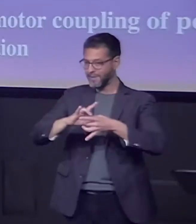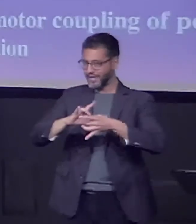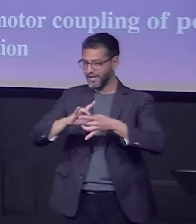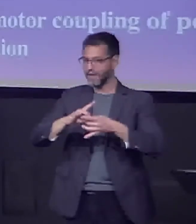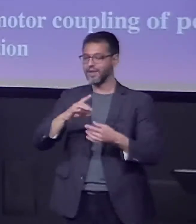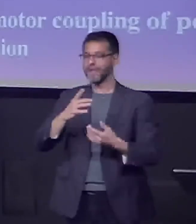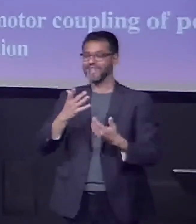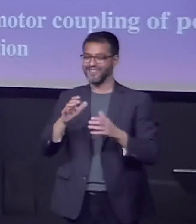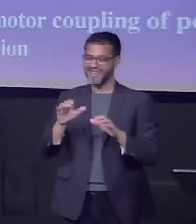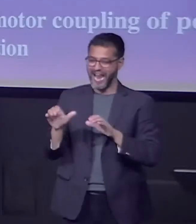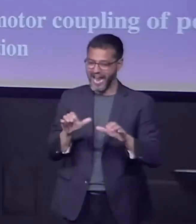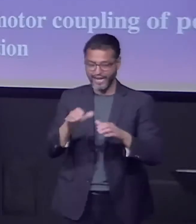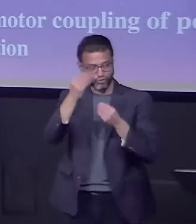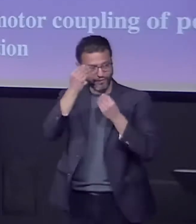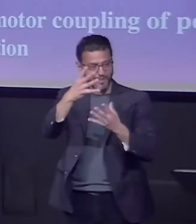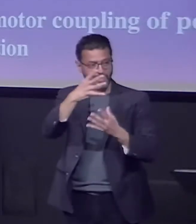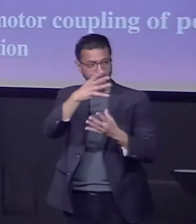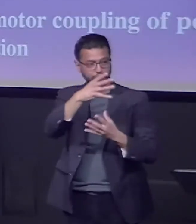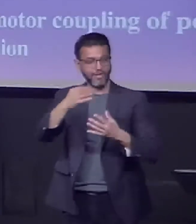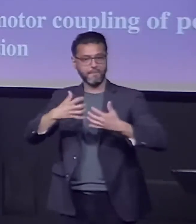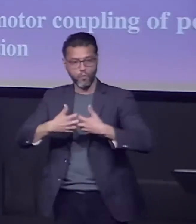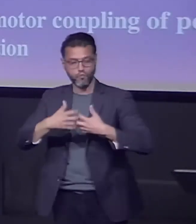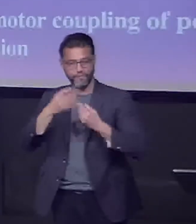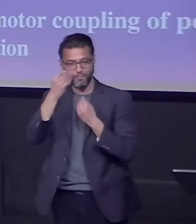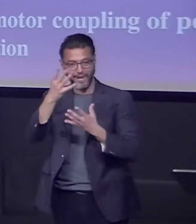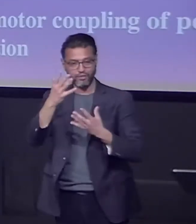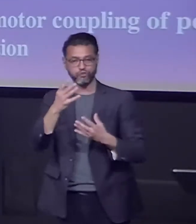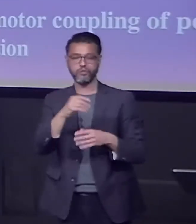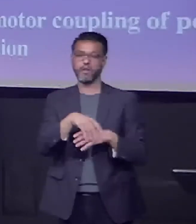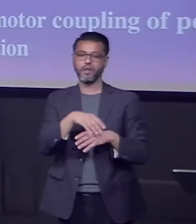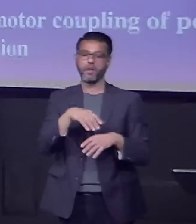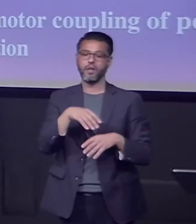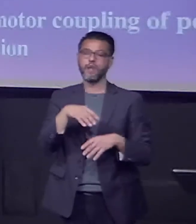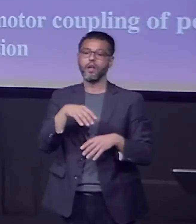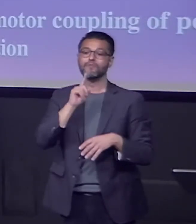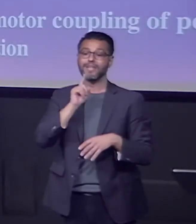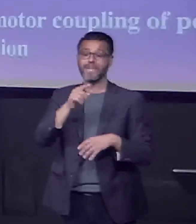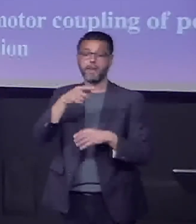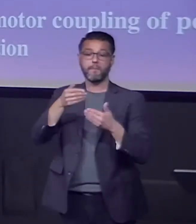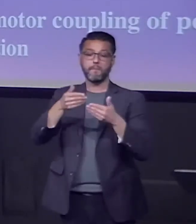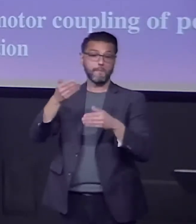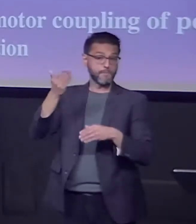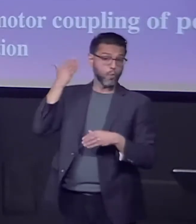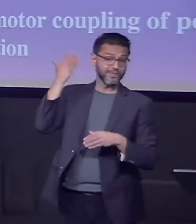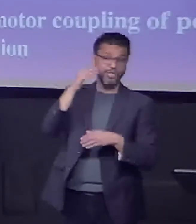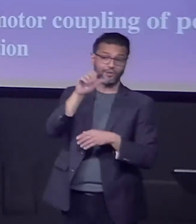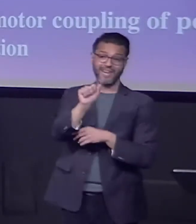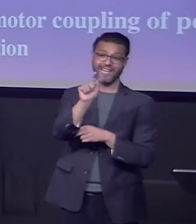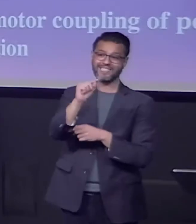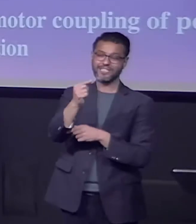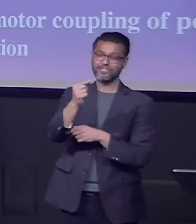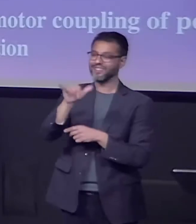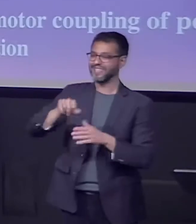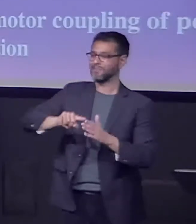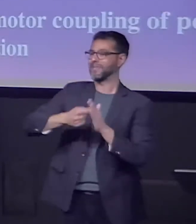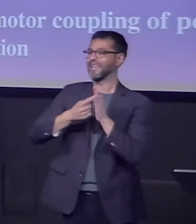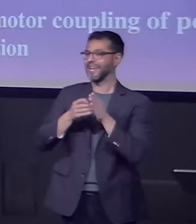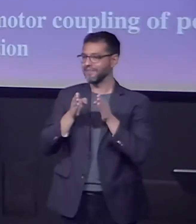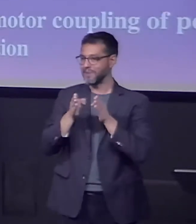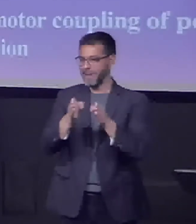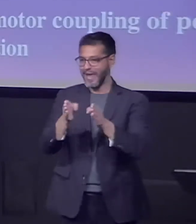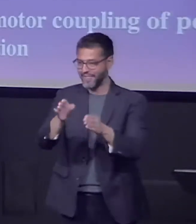action information, motor information, or articulatory information. And STG, posterior STG, is the beginning of that pathway of this